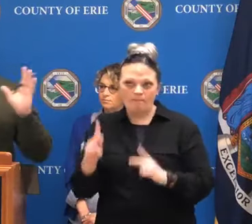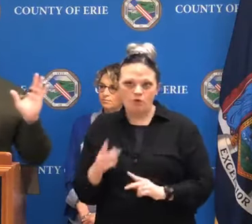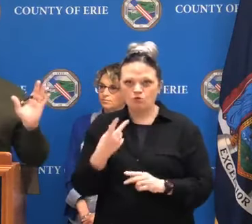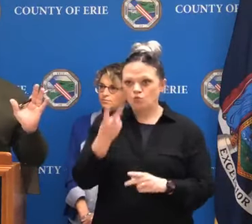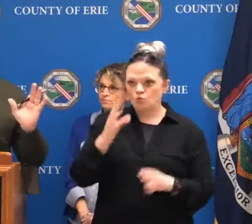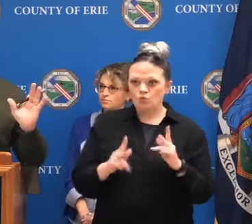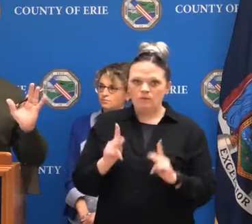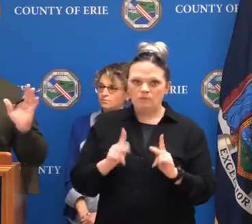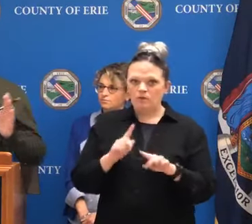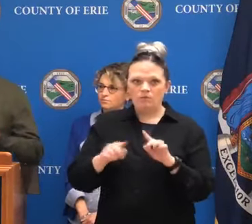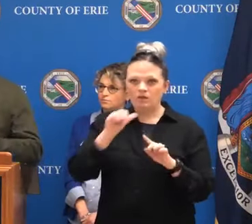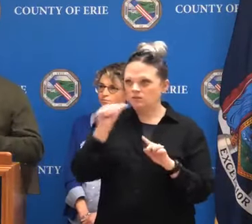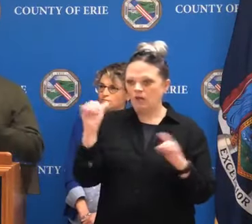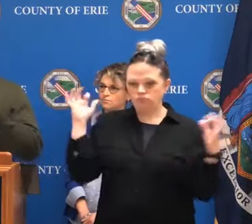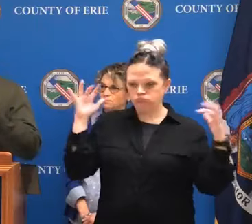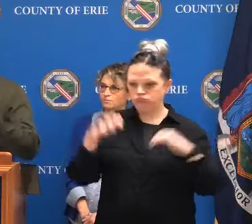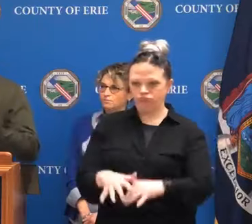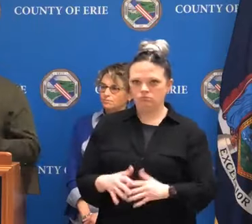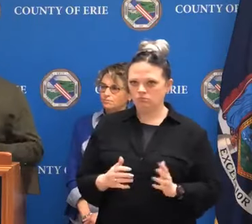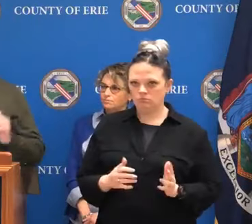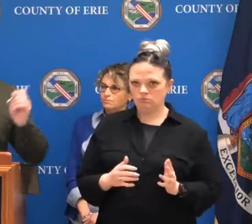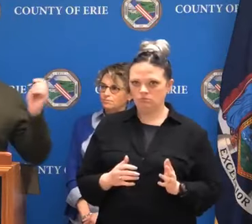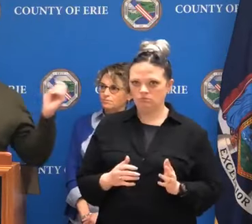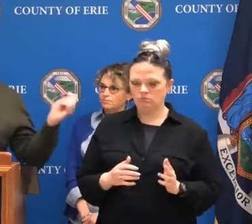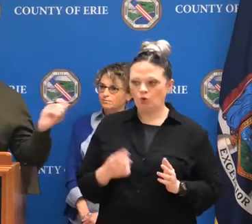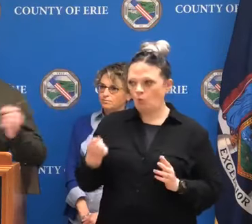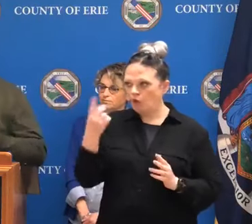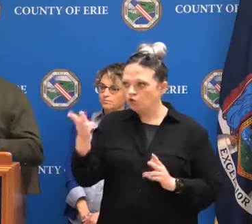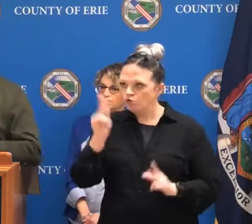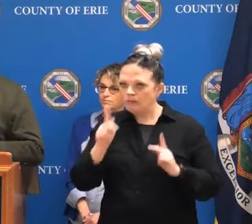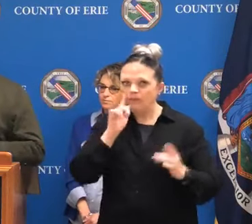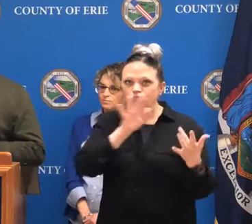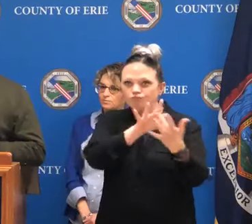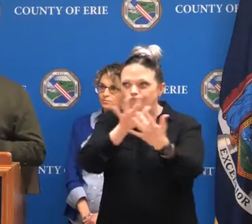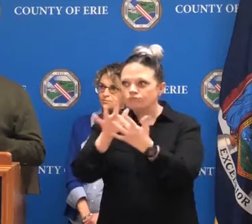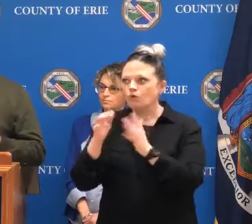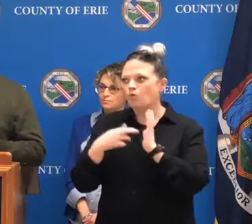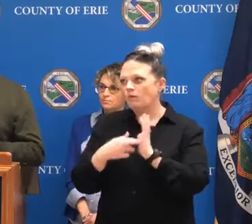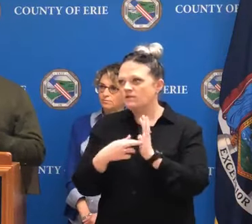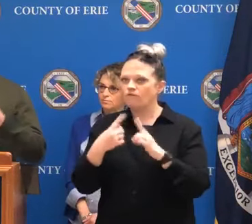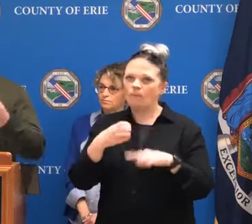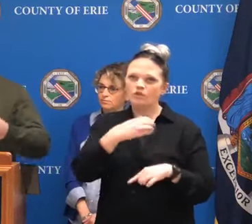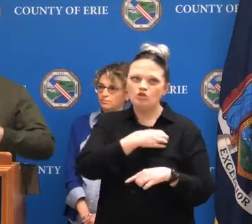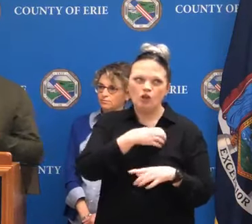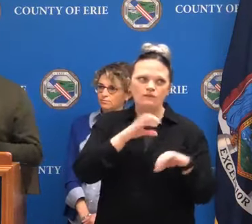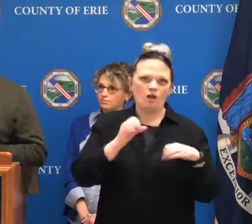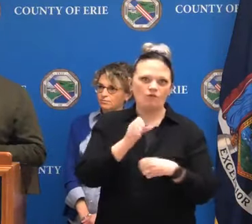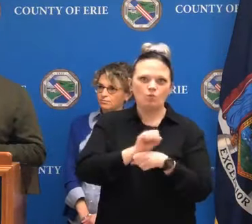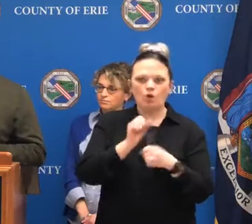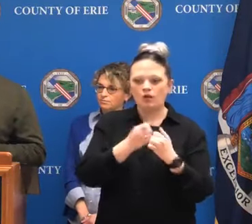it's definitely not a whole bunch, that can reach out. So if we have representatives from, say, the sheriff's office working with us on a particular